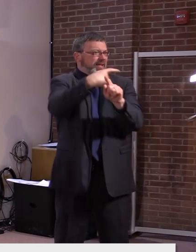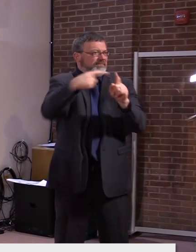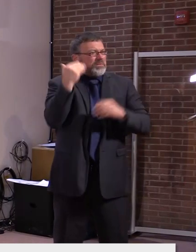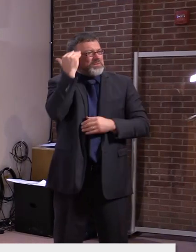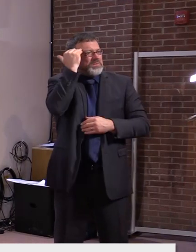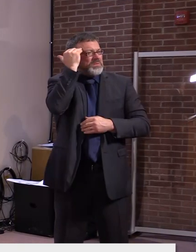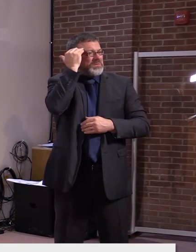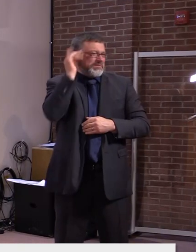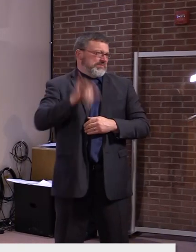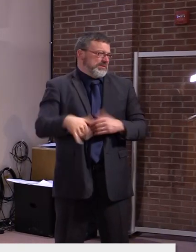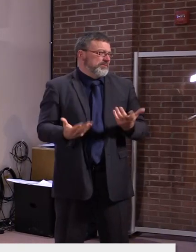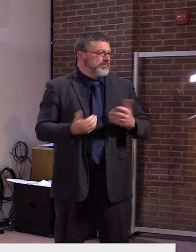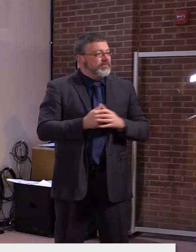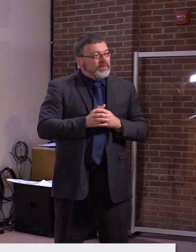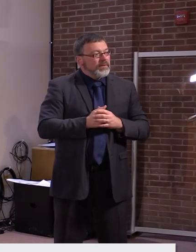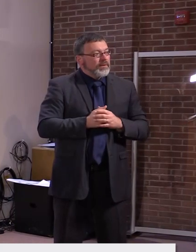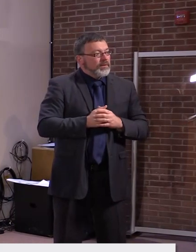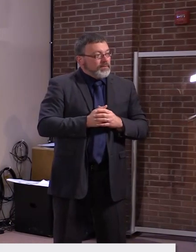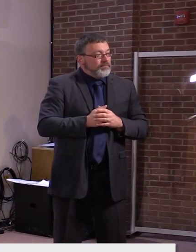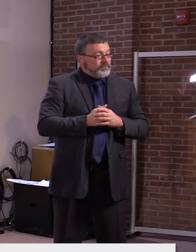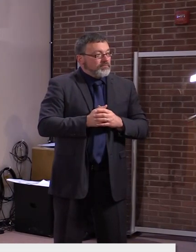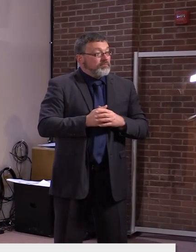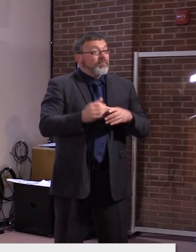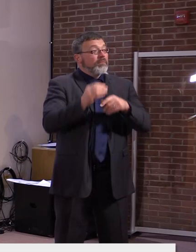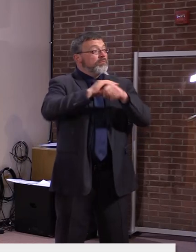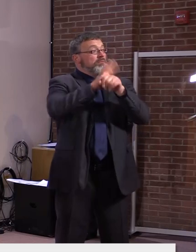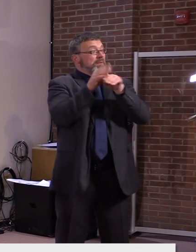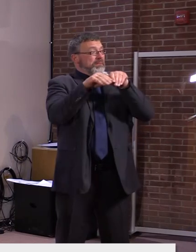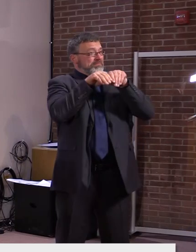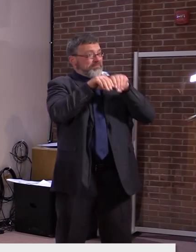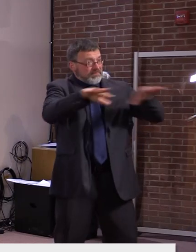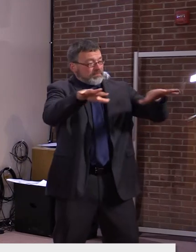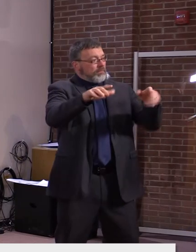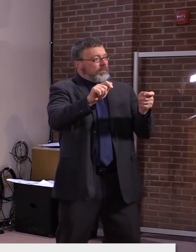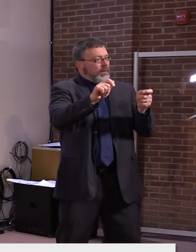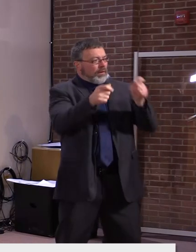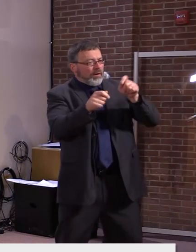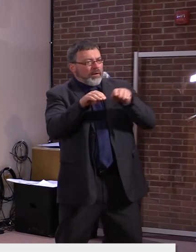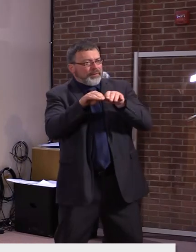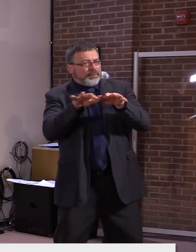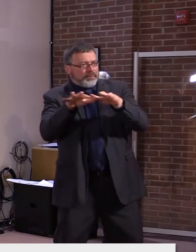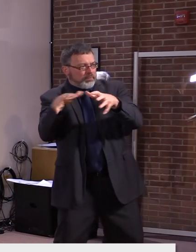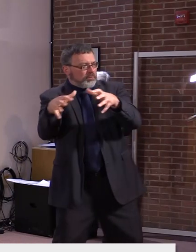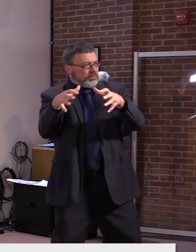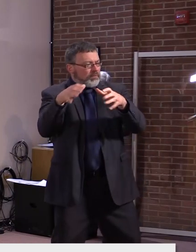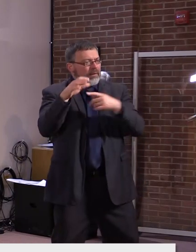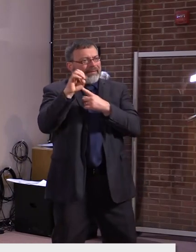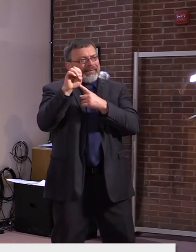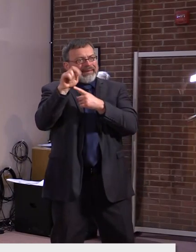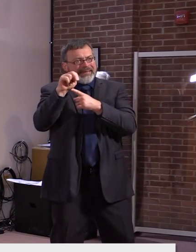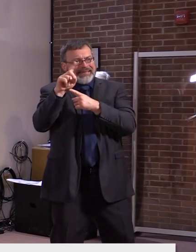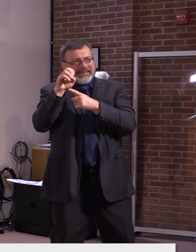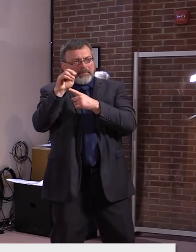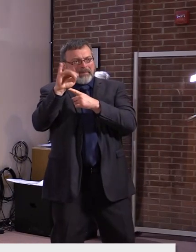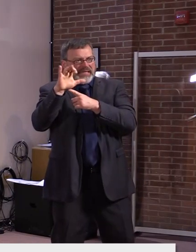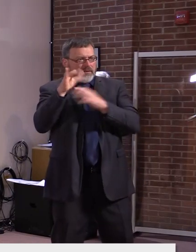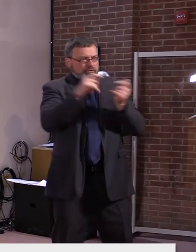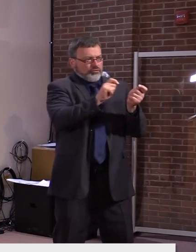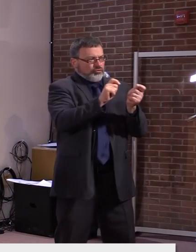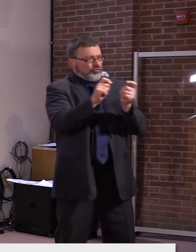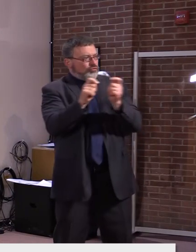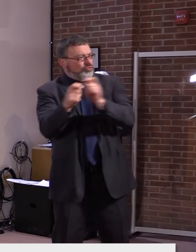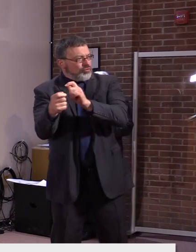to endemic, we need to manage this virus in our daily lives. To do so, we can make simple, proactive,